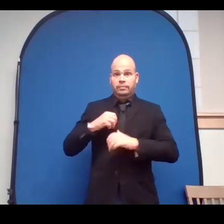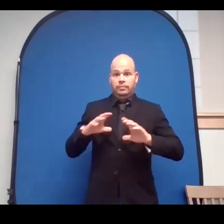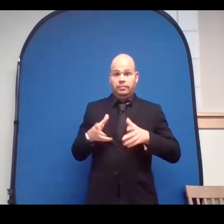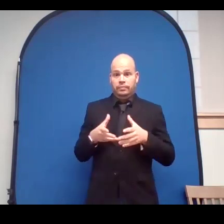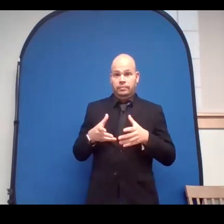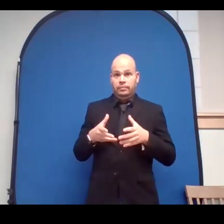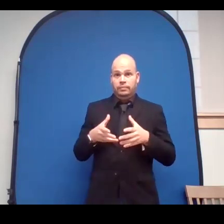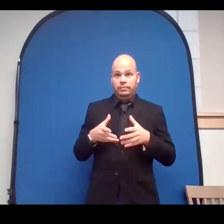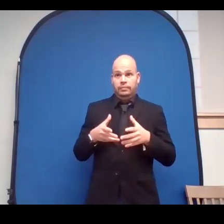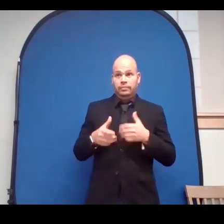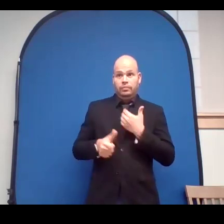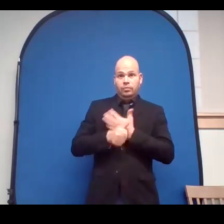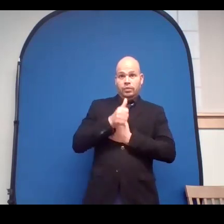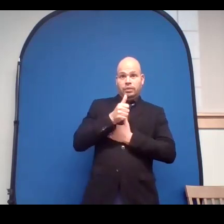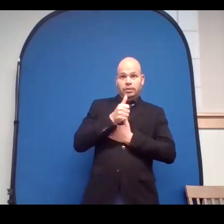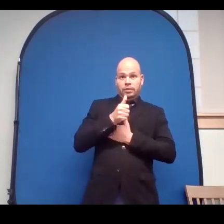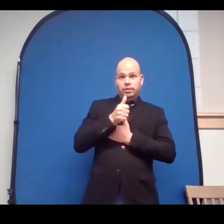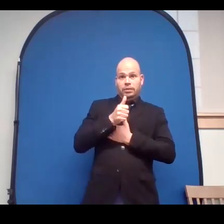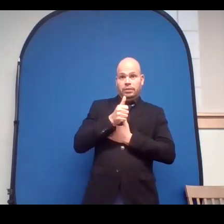Use the word armory, but